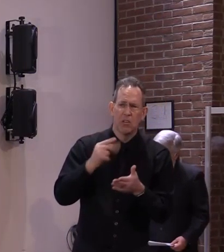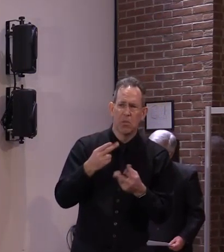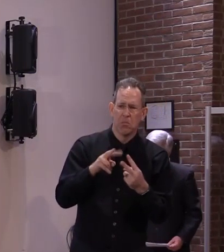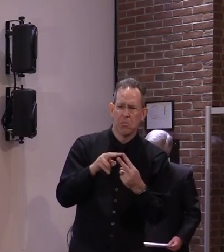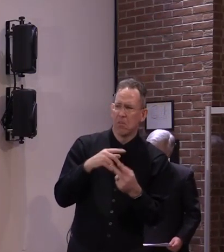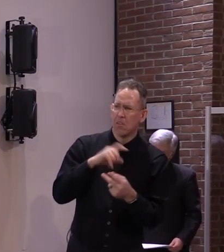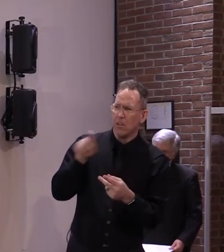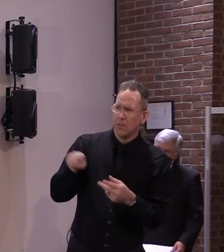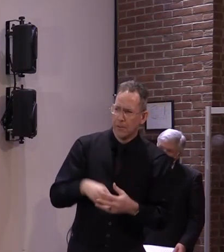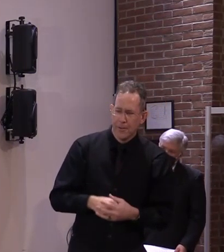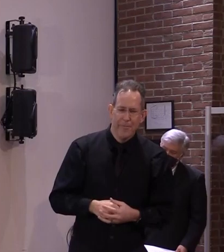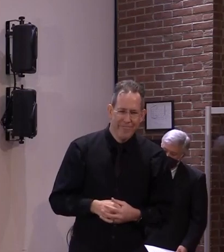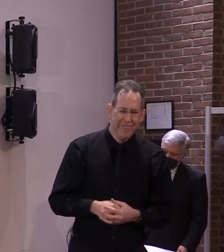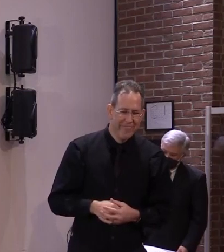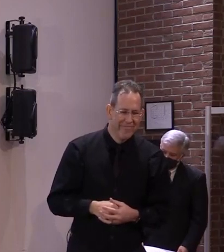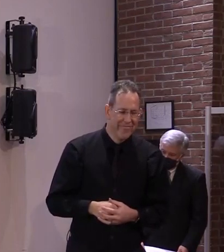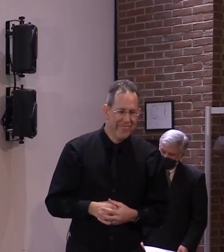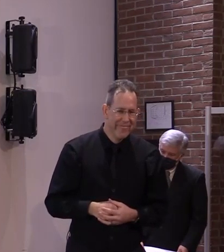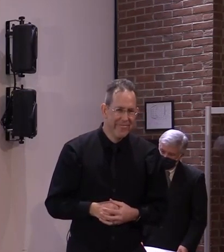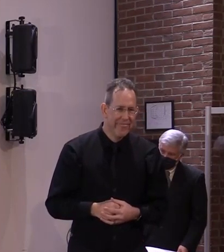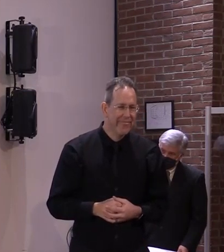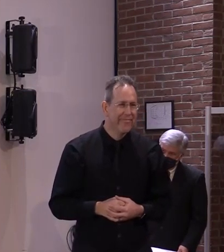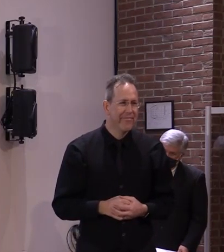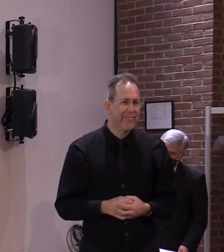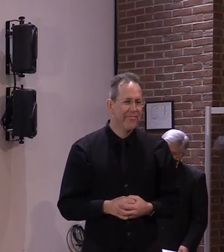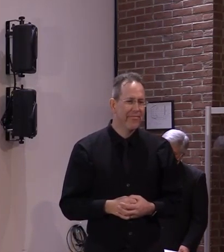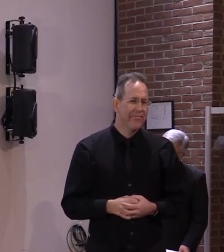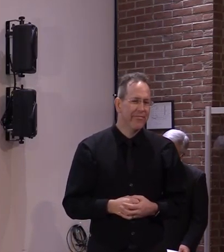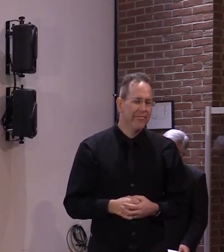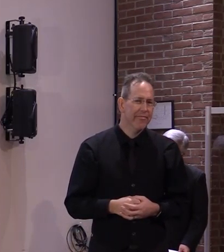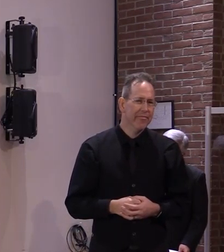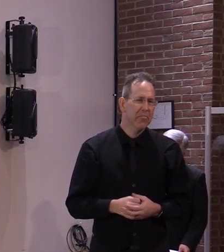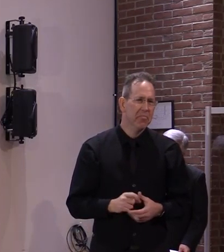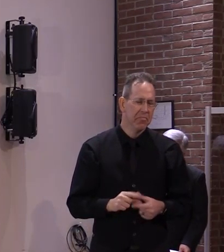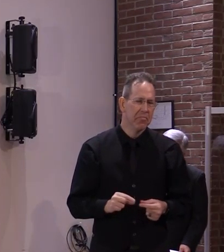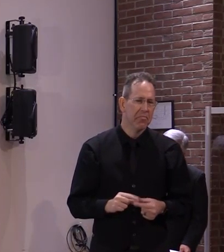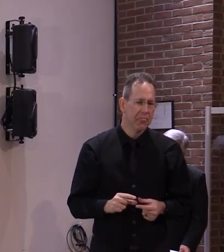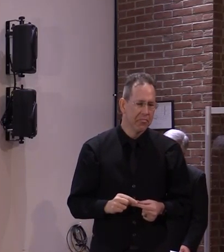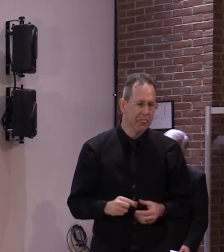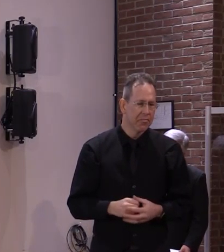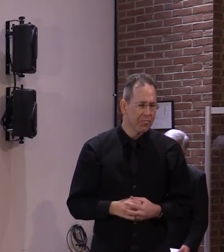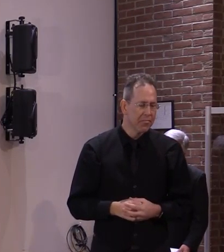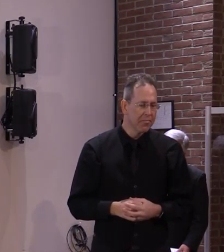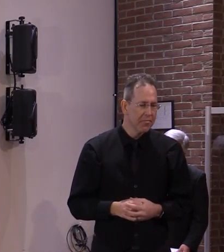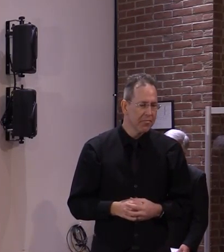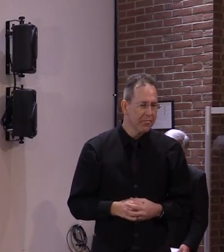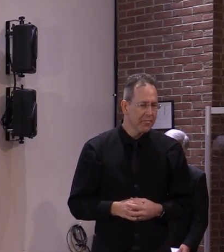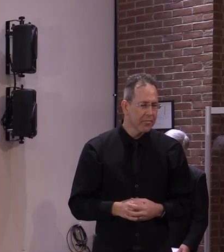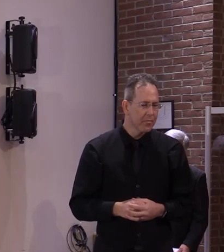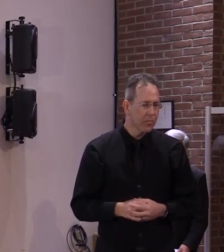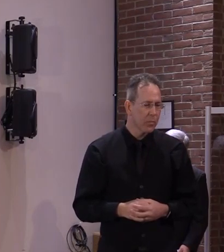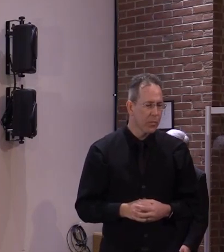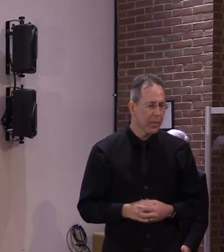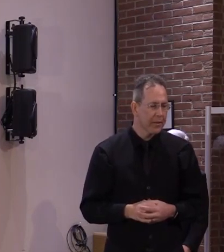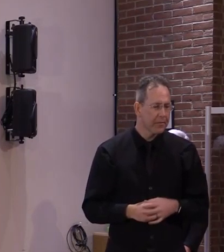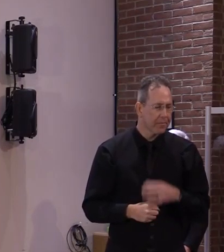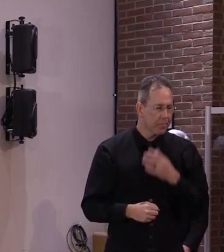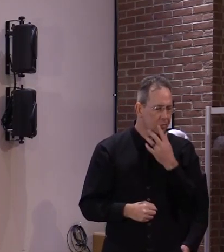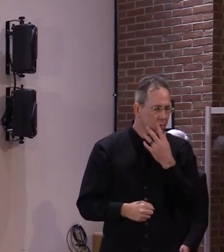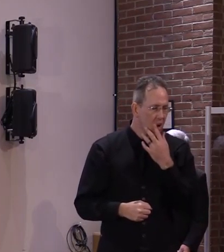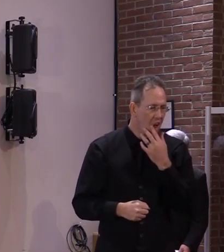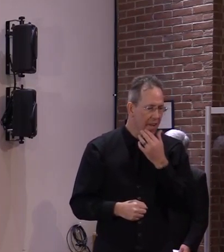how improper it is for people to cut the line and for hospitals and others to allow coworkers, friends to slip into the